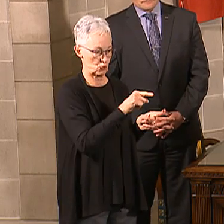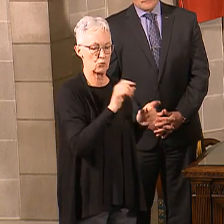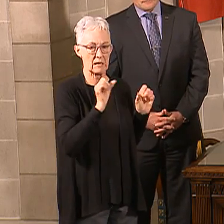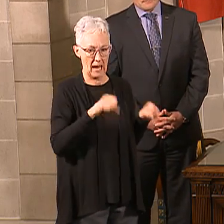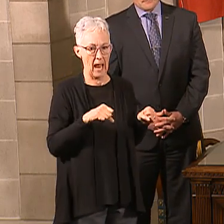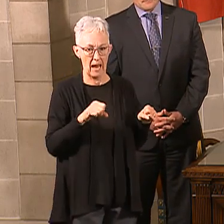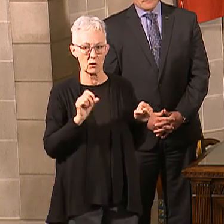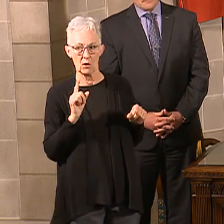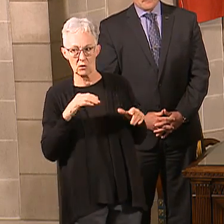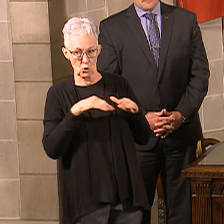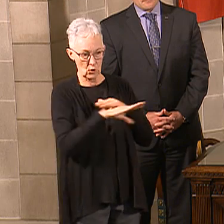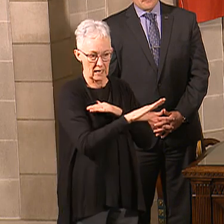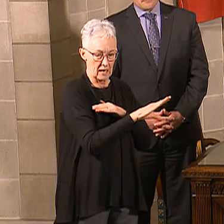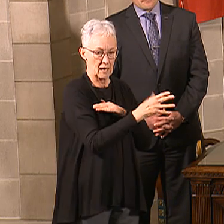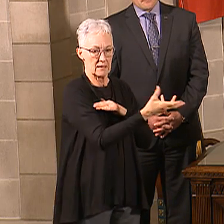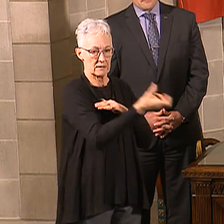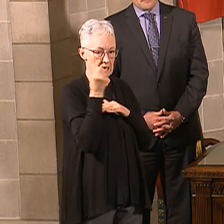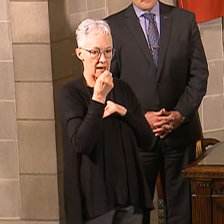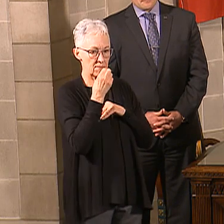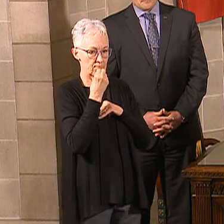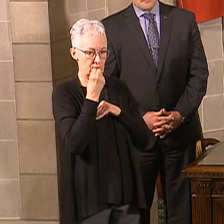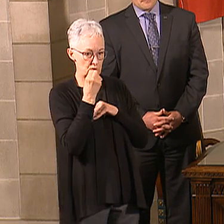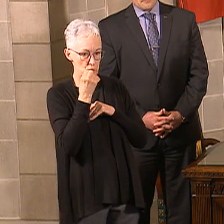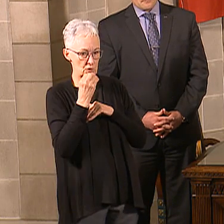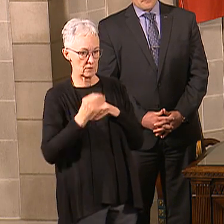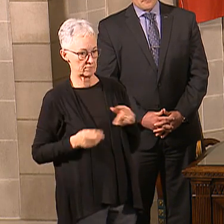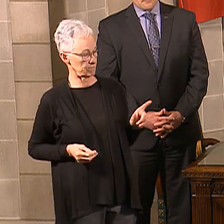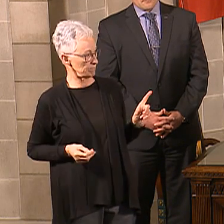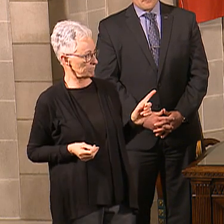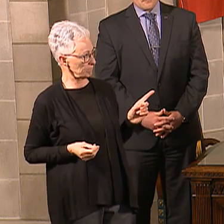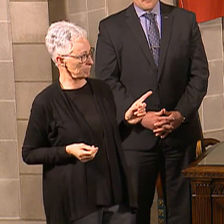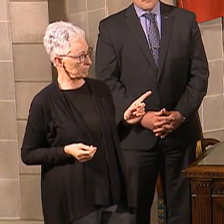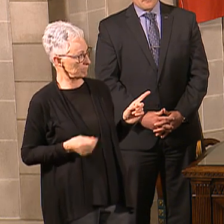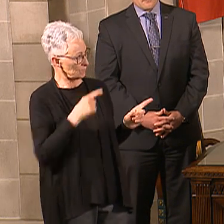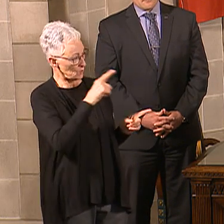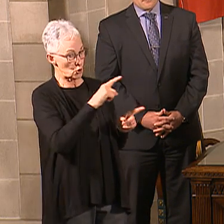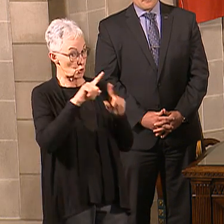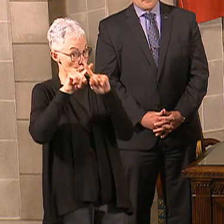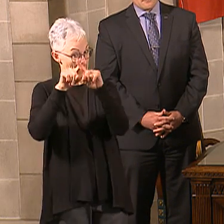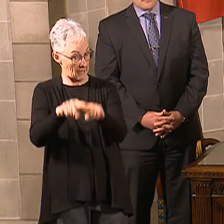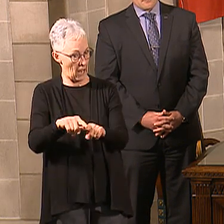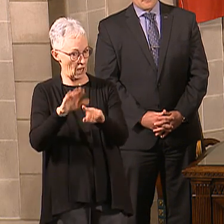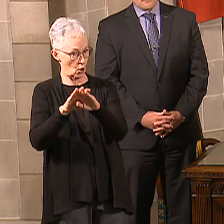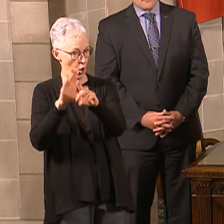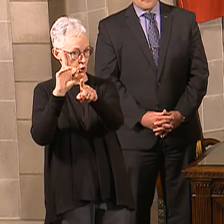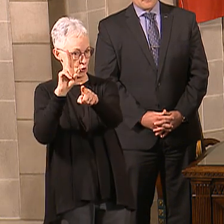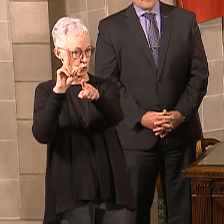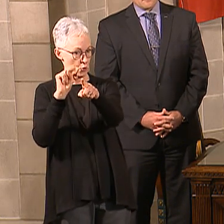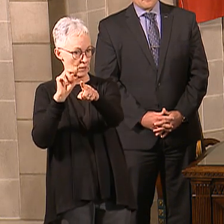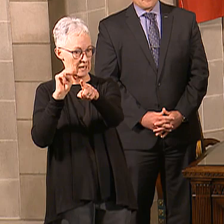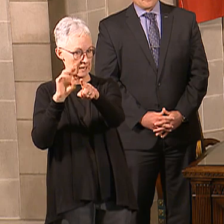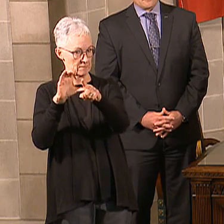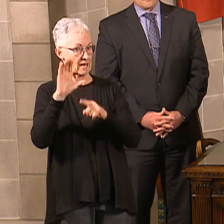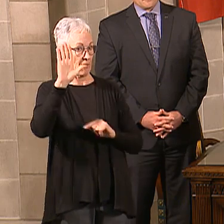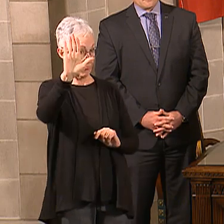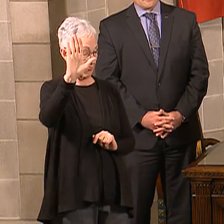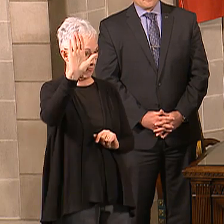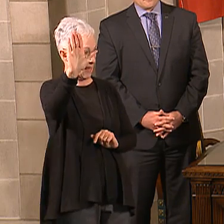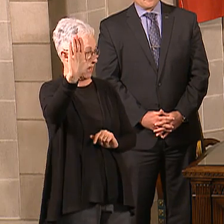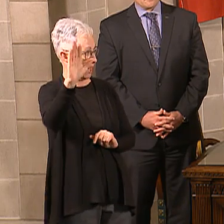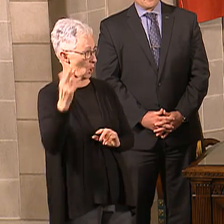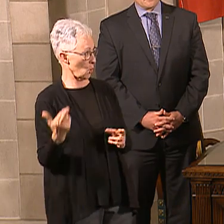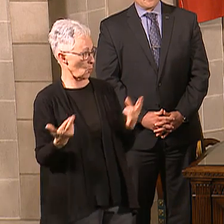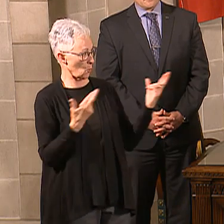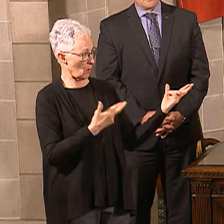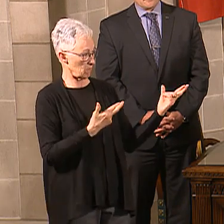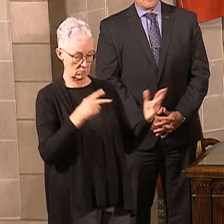the decision off of the consultation with UNMC, and is that sort of the recommendations you're relying most heavily on? Absolutely. So again, we've got the world-leading experts